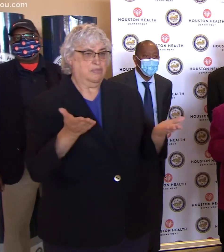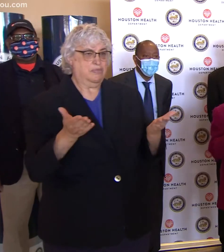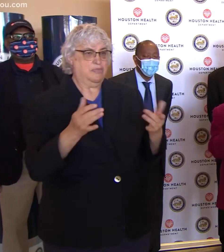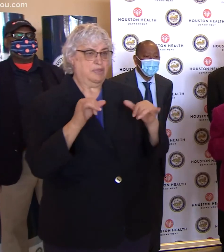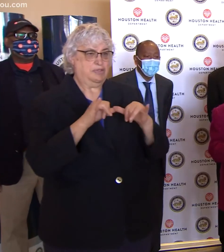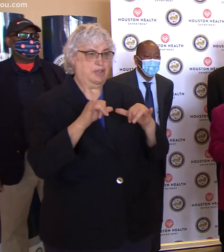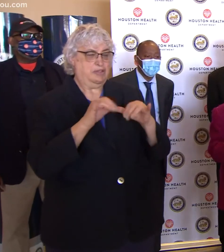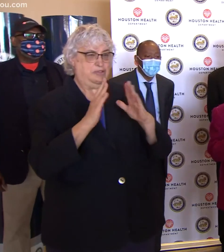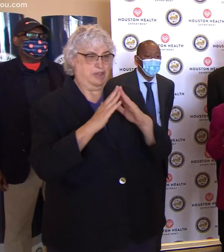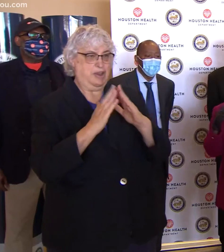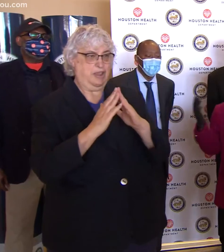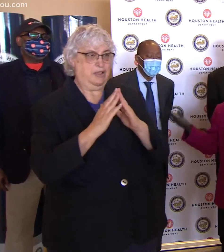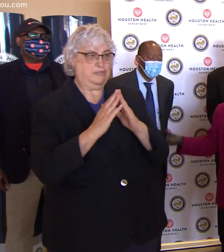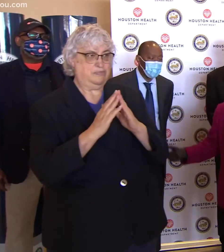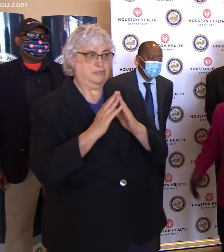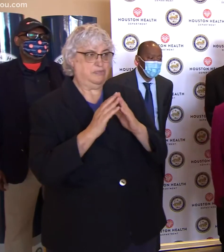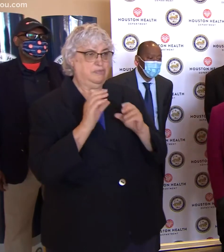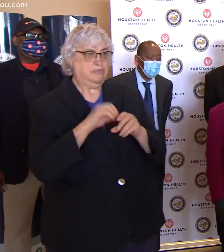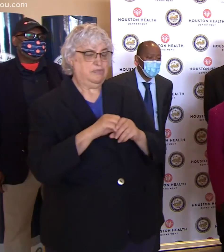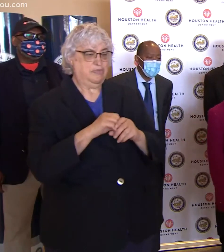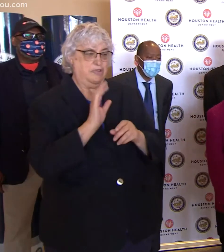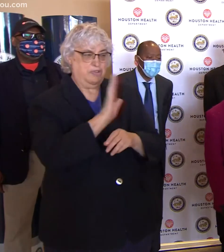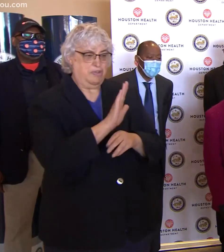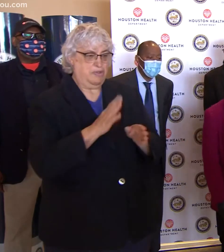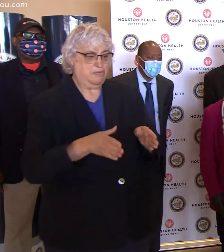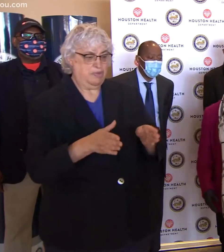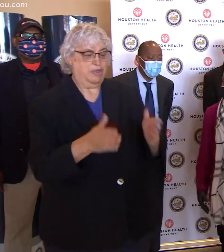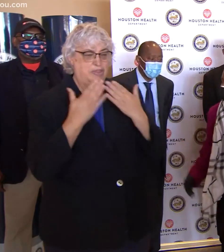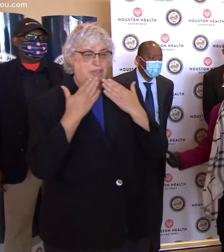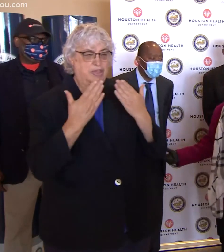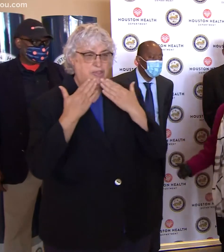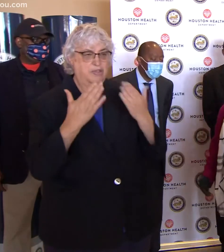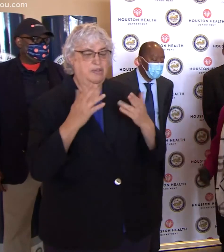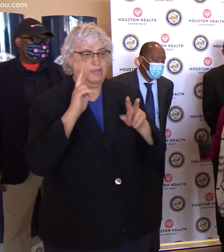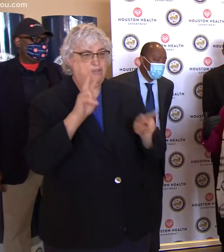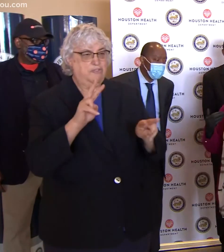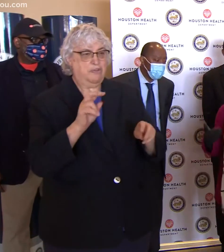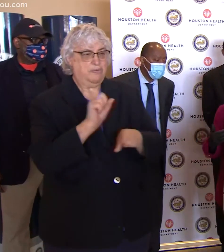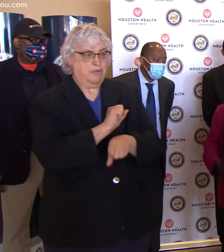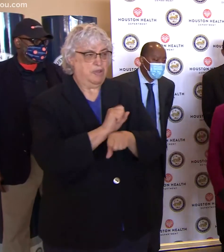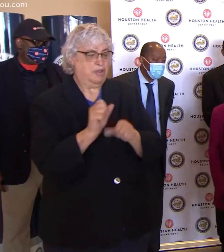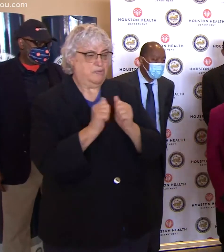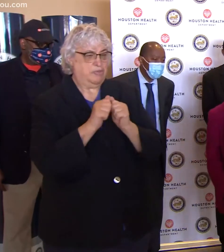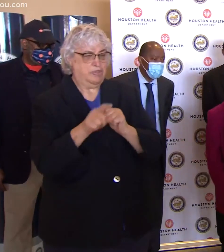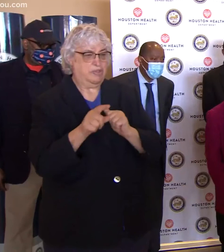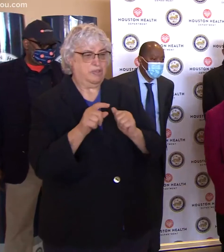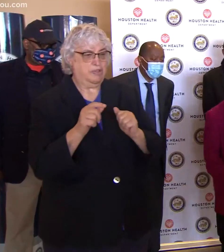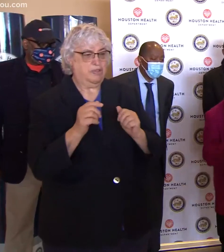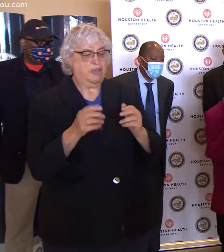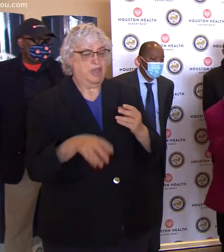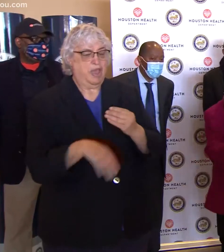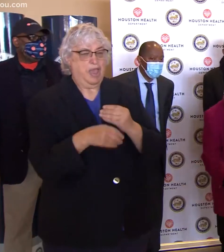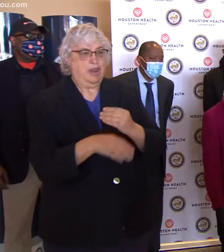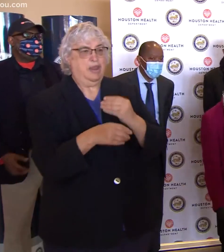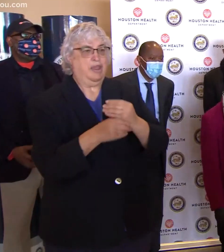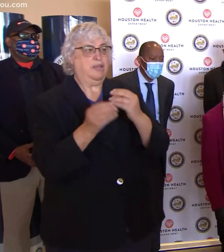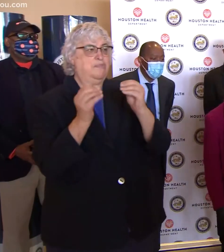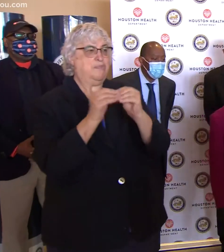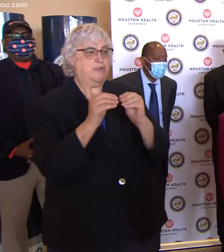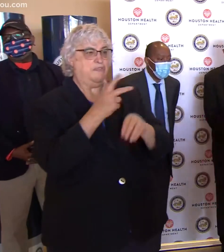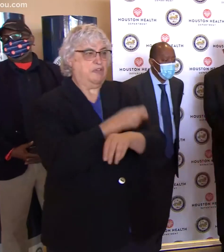of city, but have done so in the manner that you have done. Let me thank you. We look forward to working with you and moving more vaccines out into the